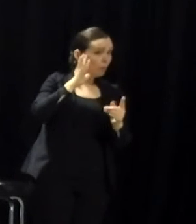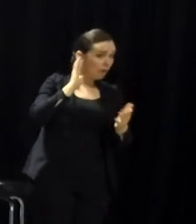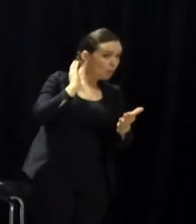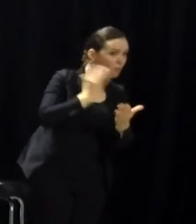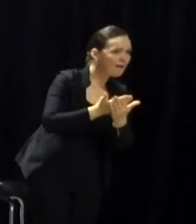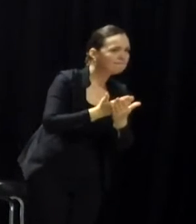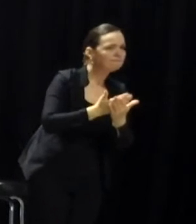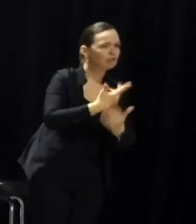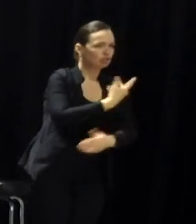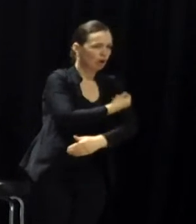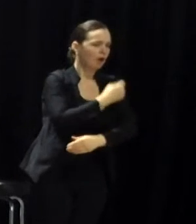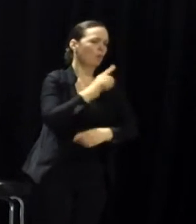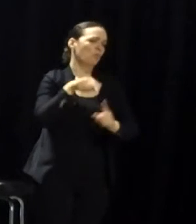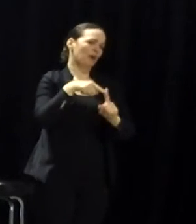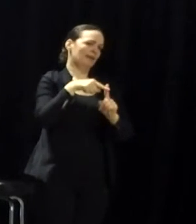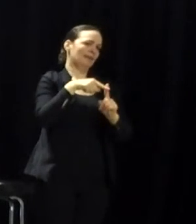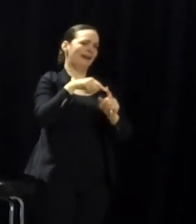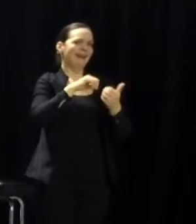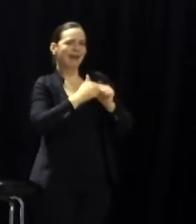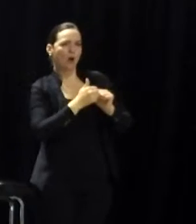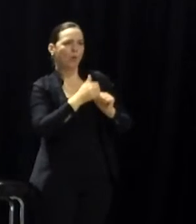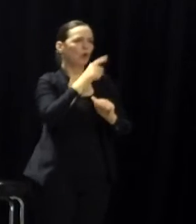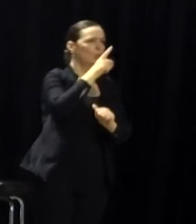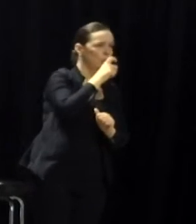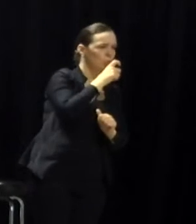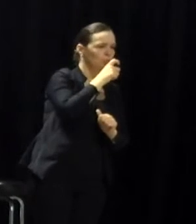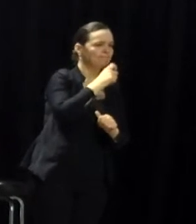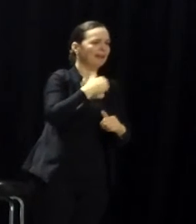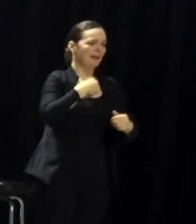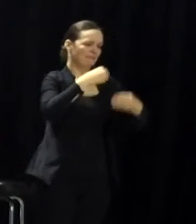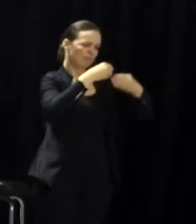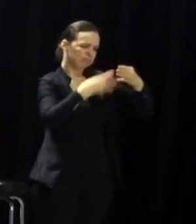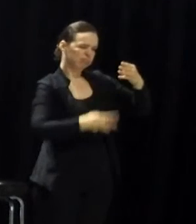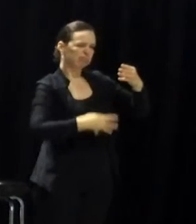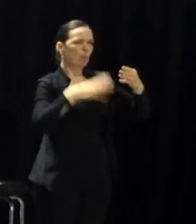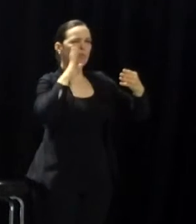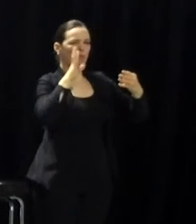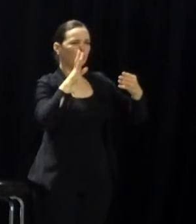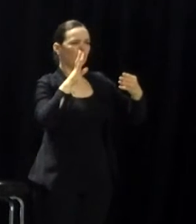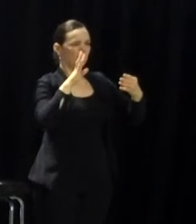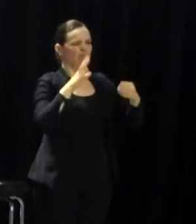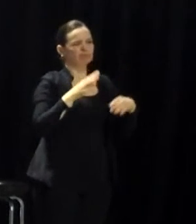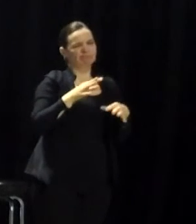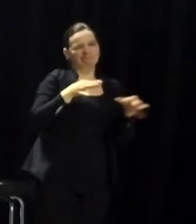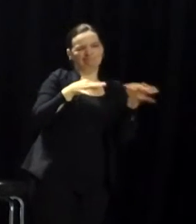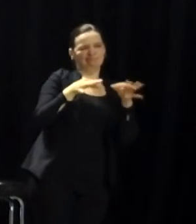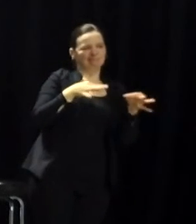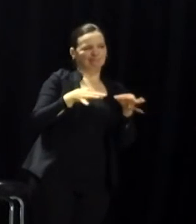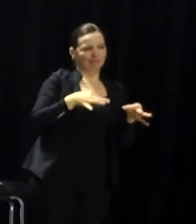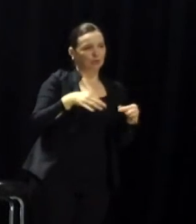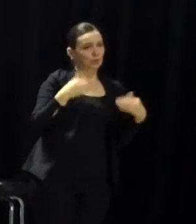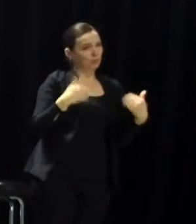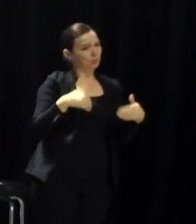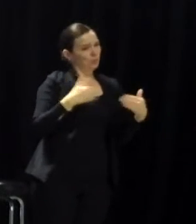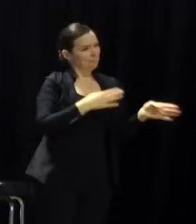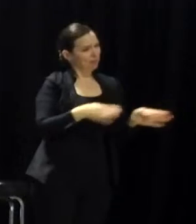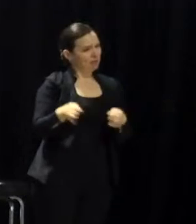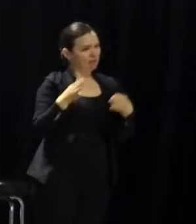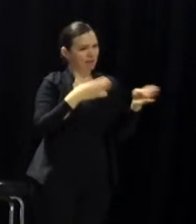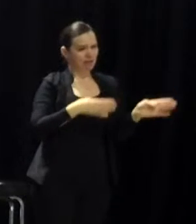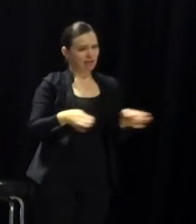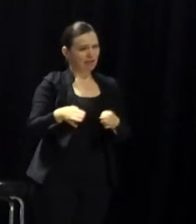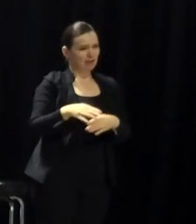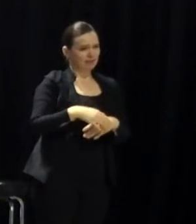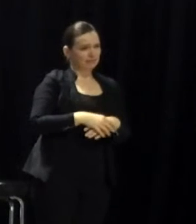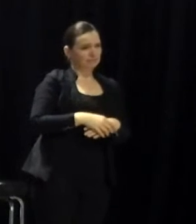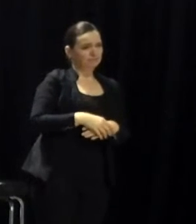then the how, there's various hows. In our county, we're a little ahead of the curve. Our pod, our point of distribution for the